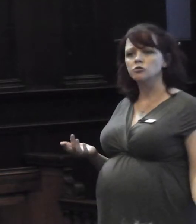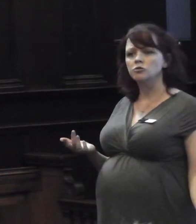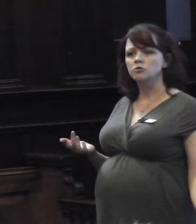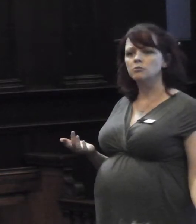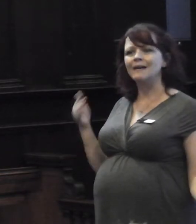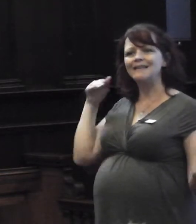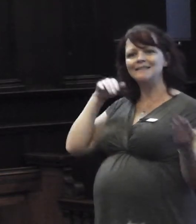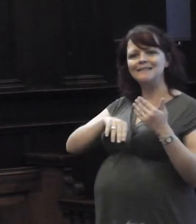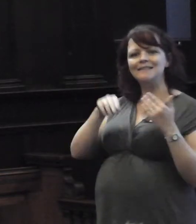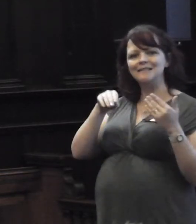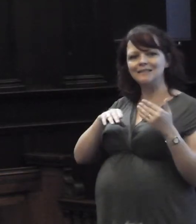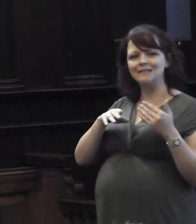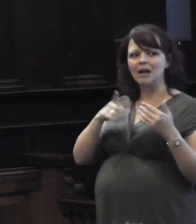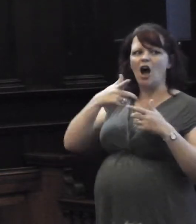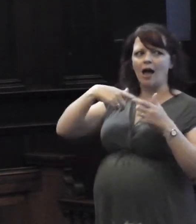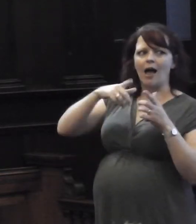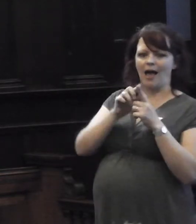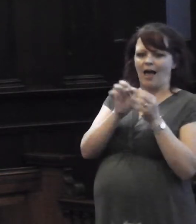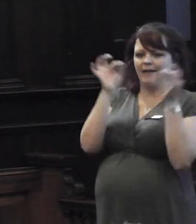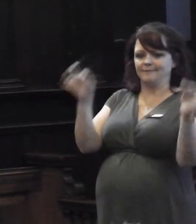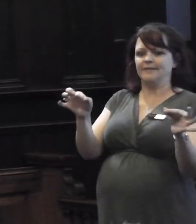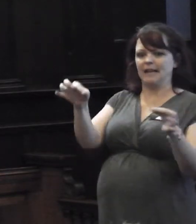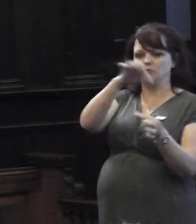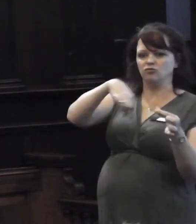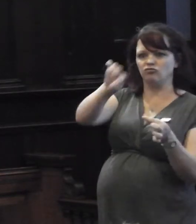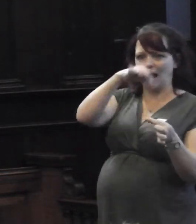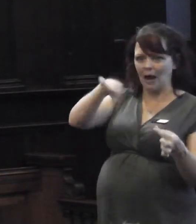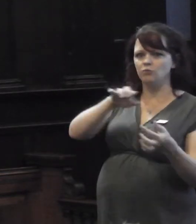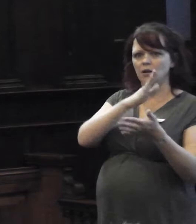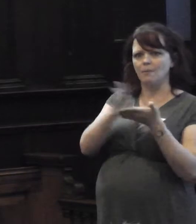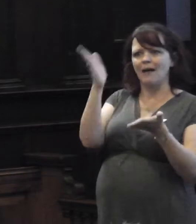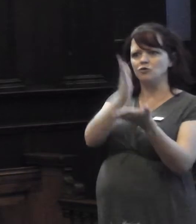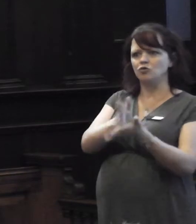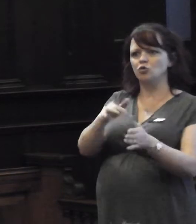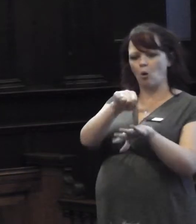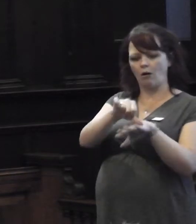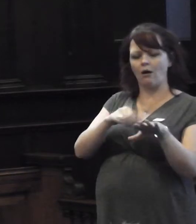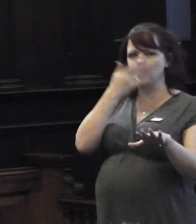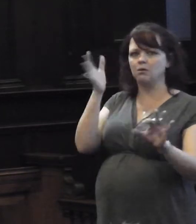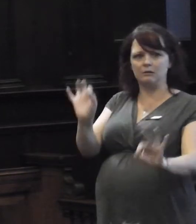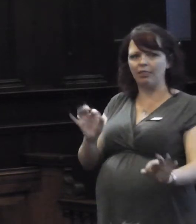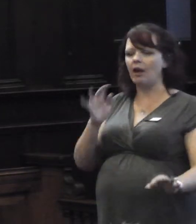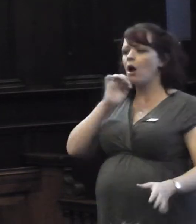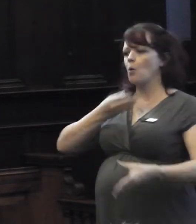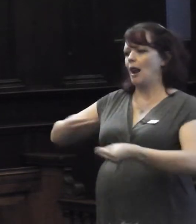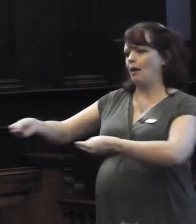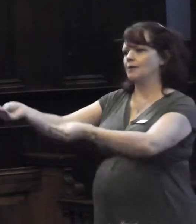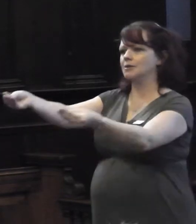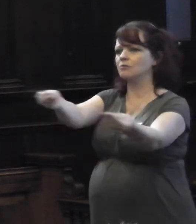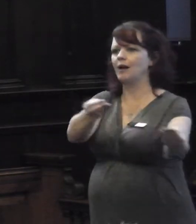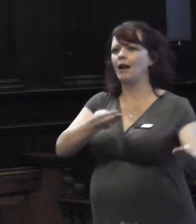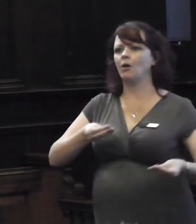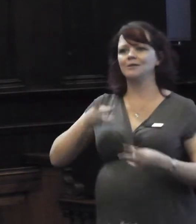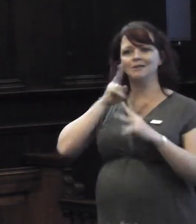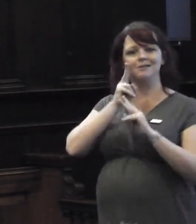Within it, I put sellotape around it so nobody cuts themselves. And I'll hand it round so you can